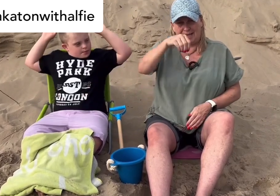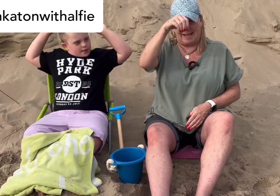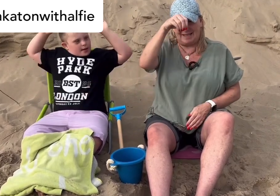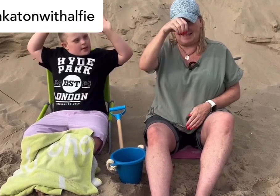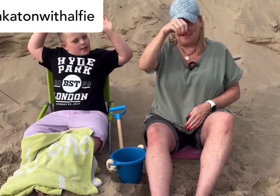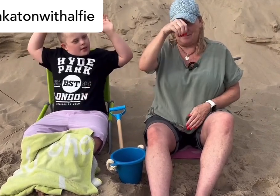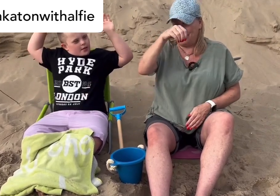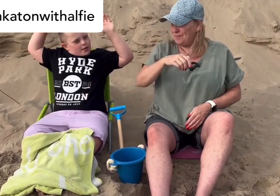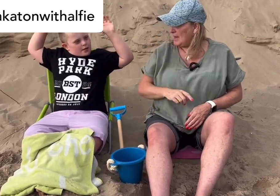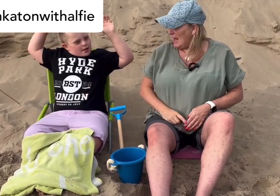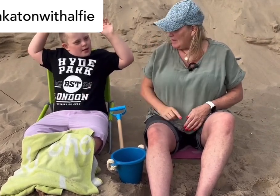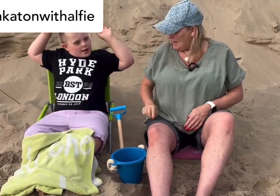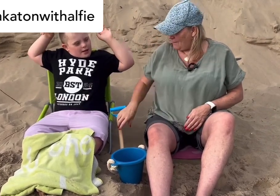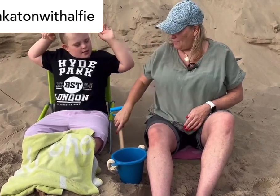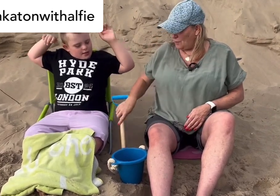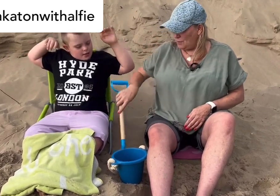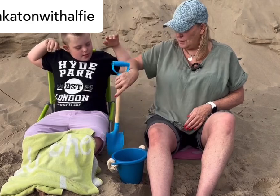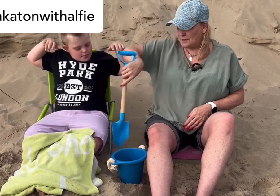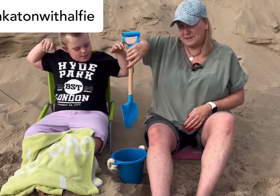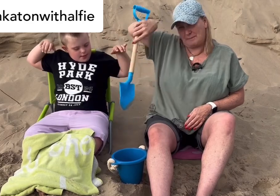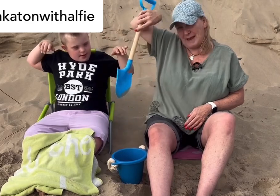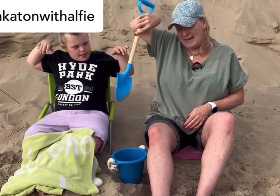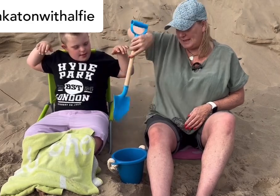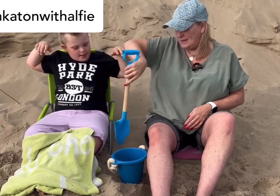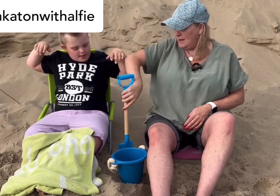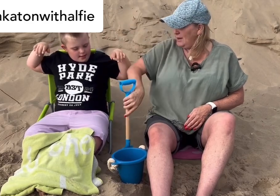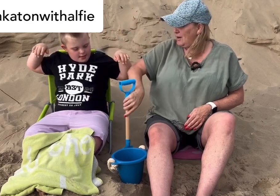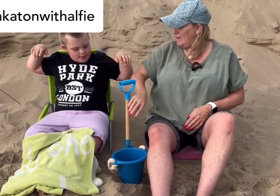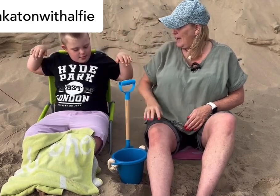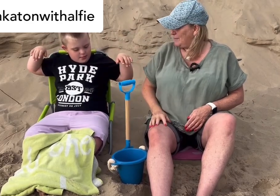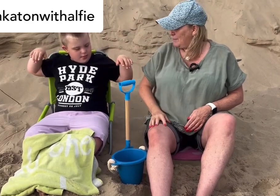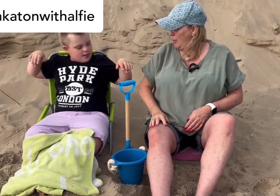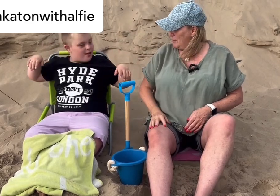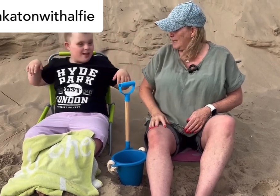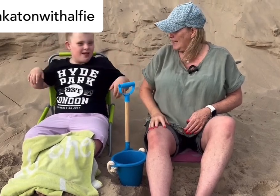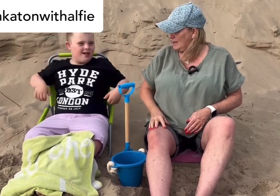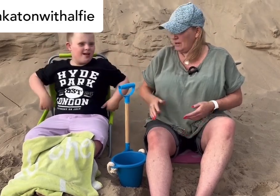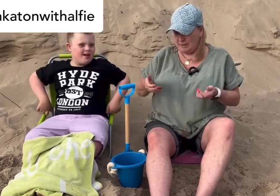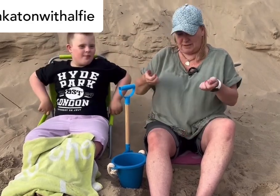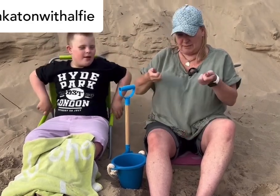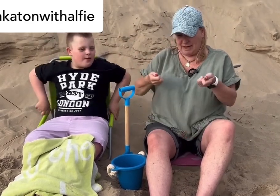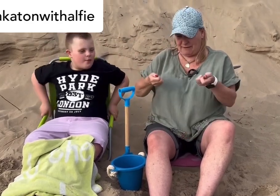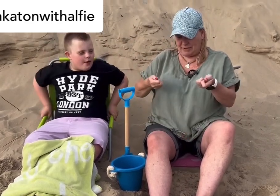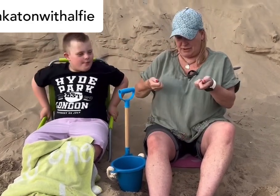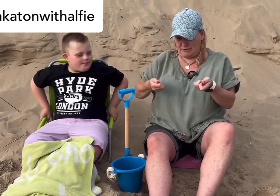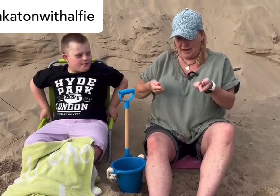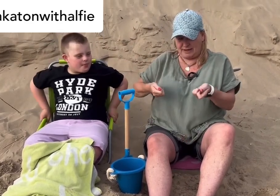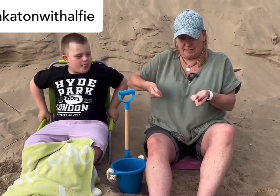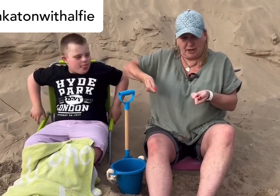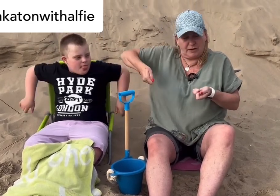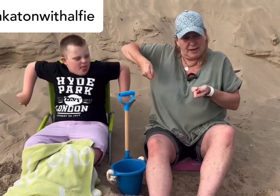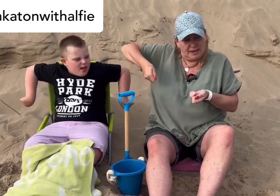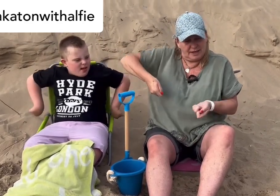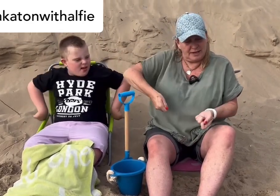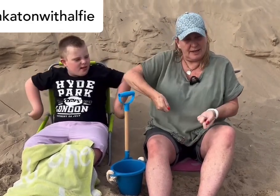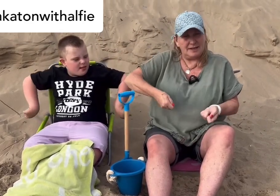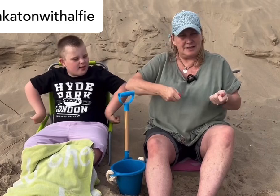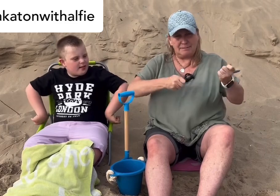bucket, and then for a spade, we have to mime digging, don't we? So we have our two hands, we go,